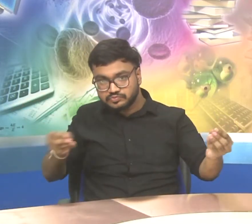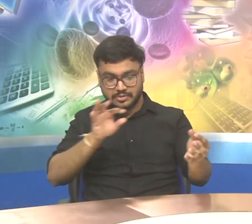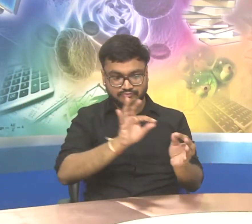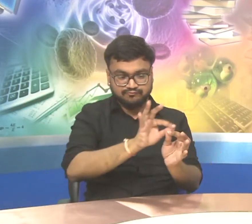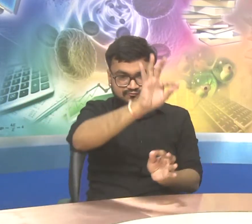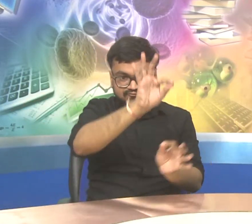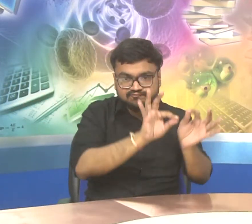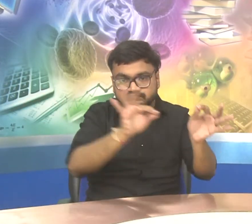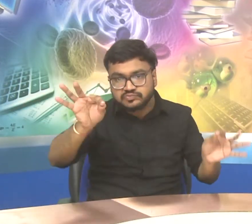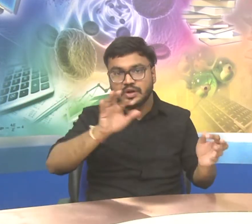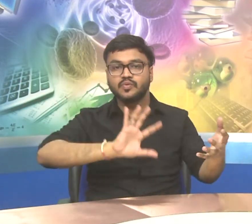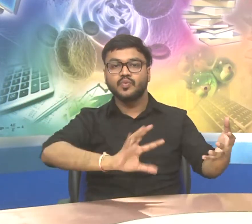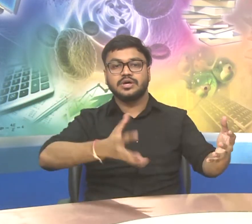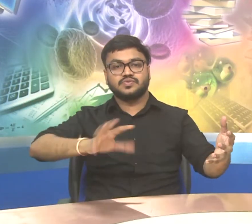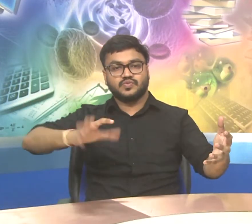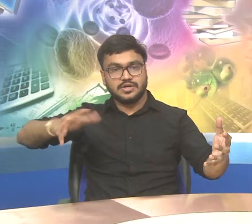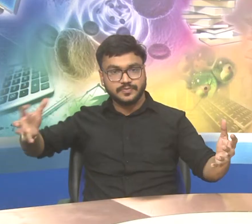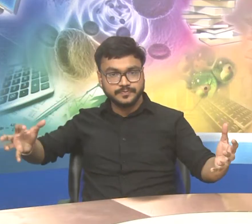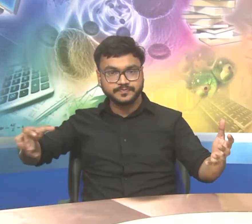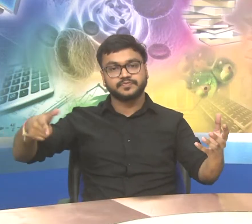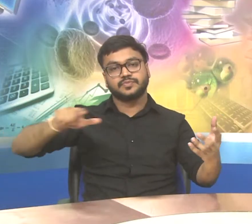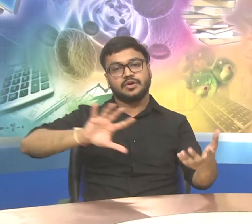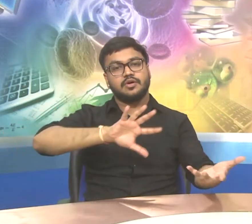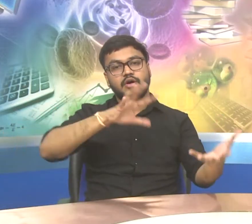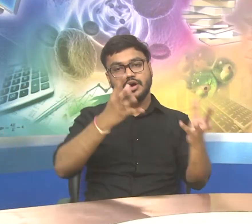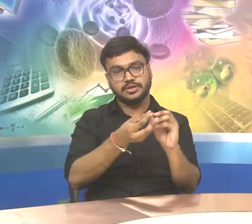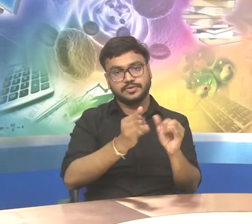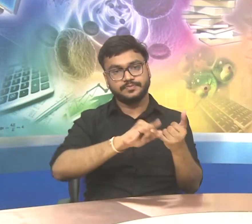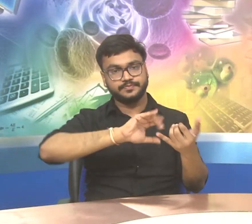and several planets move around it.